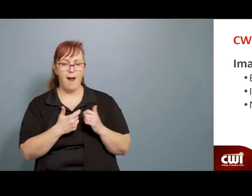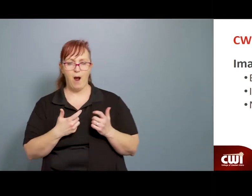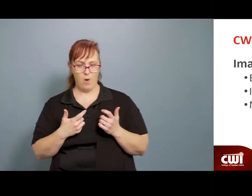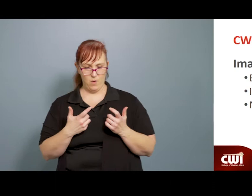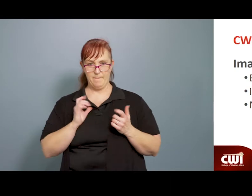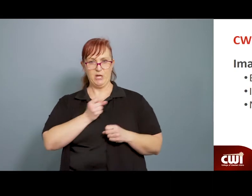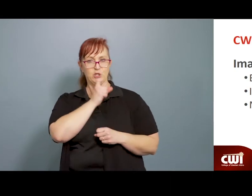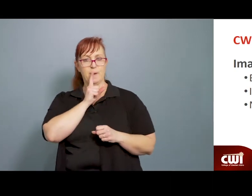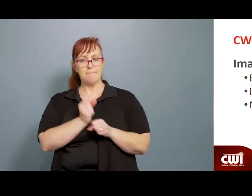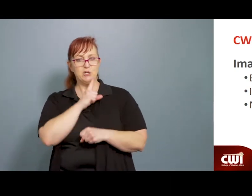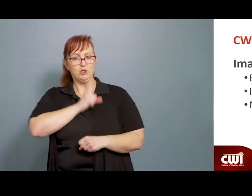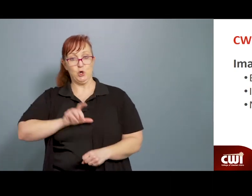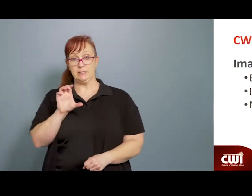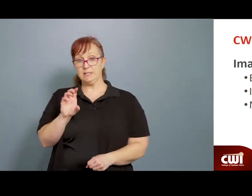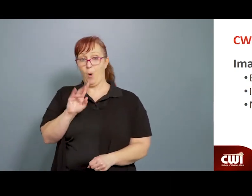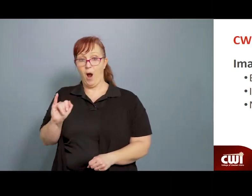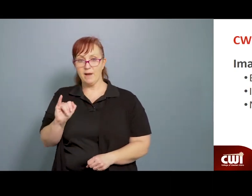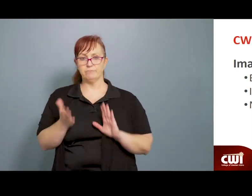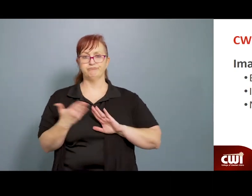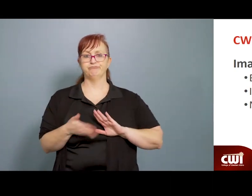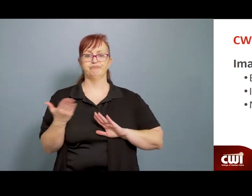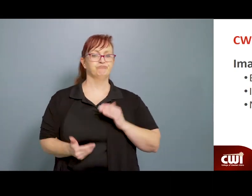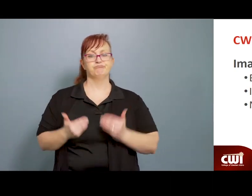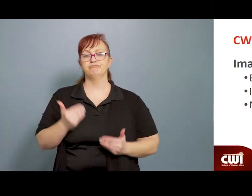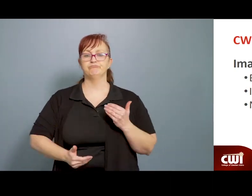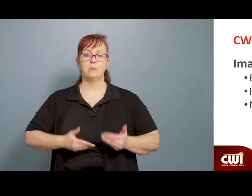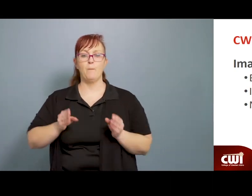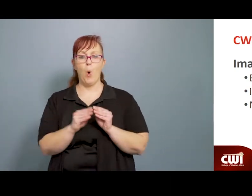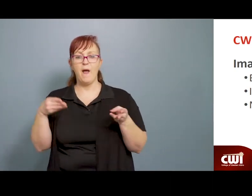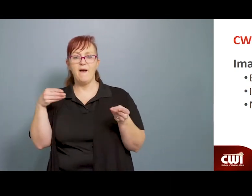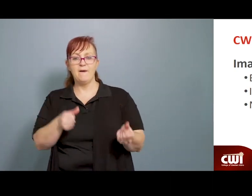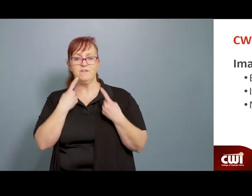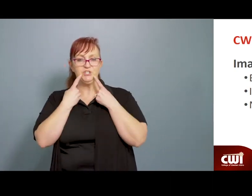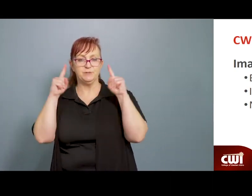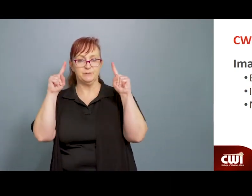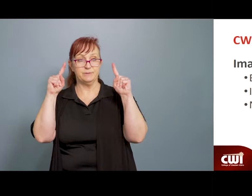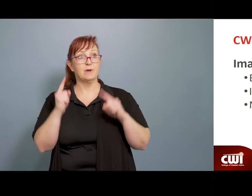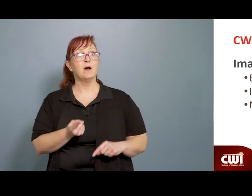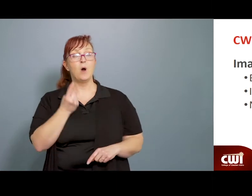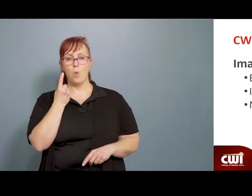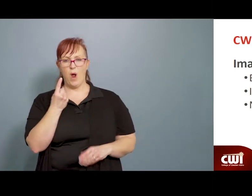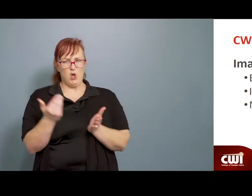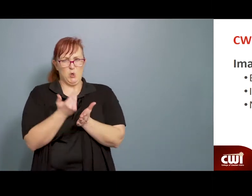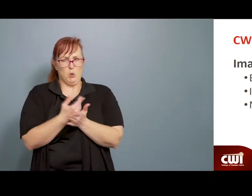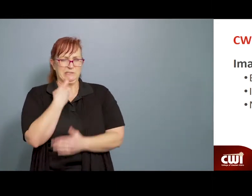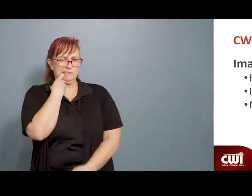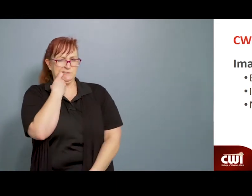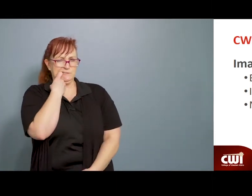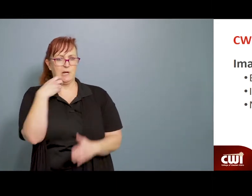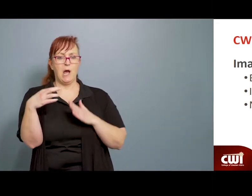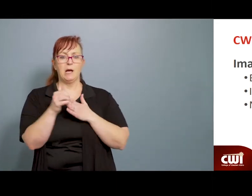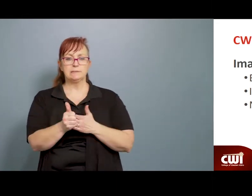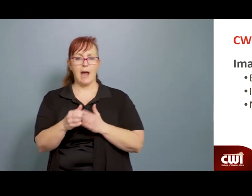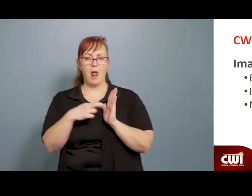operating efficiently? And one of them is just some new guidelines that have come out from the Department